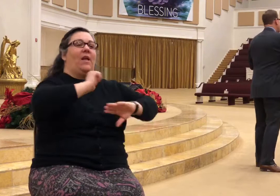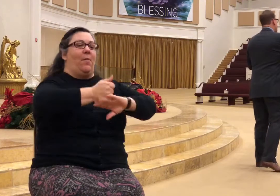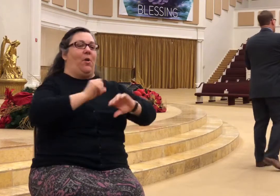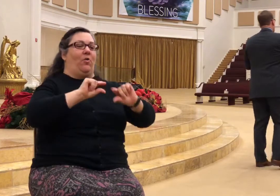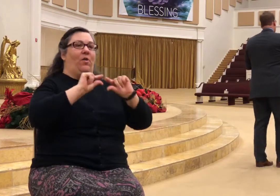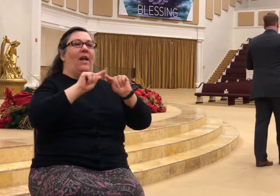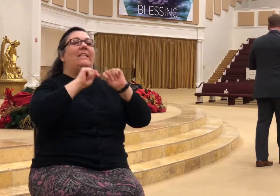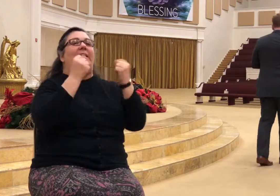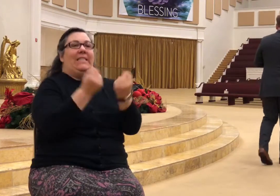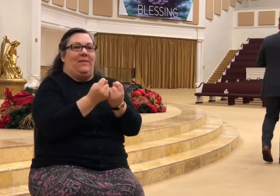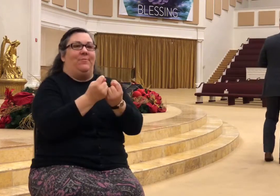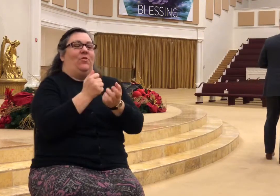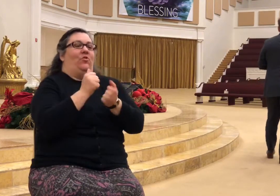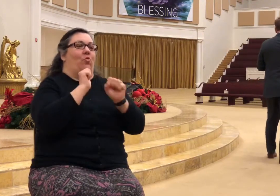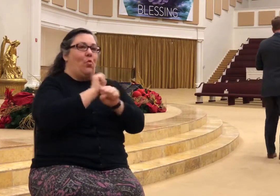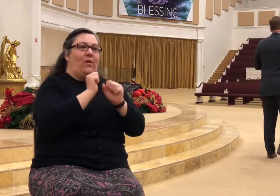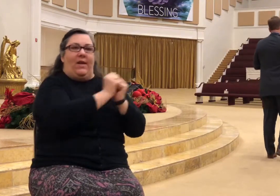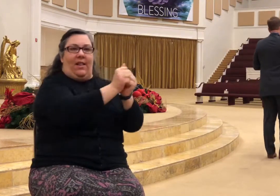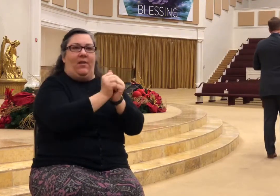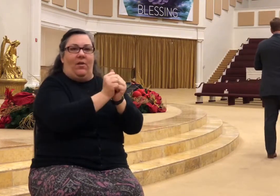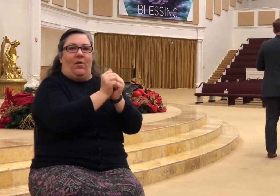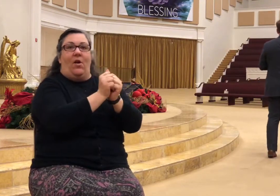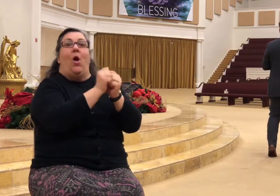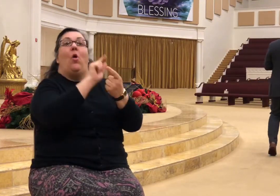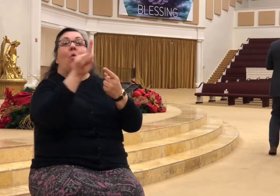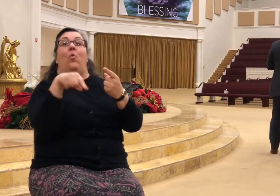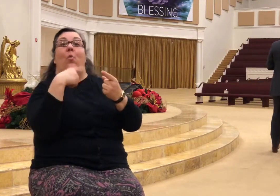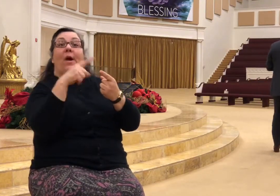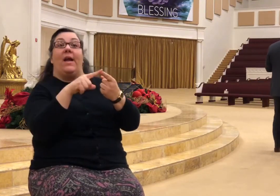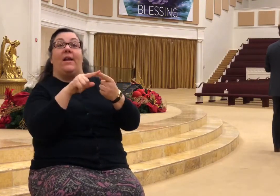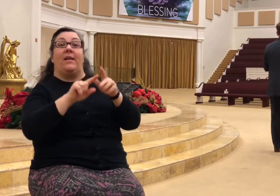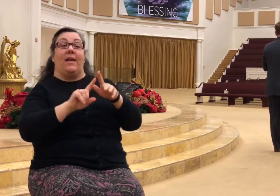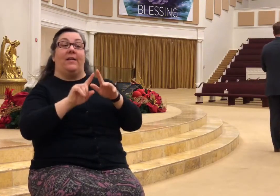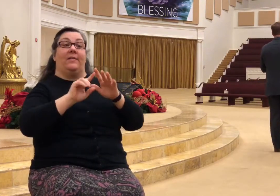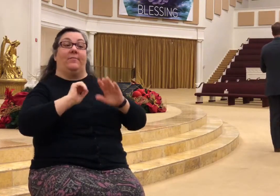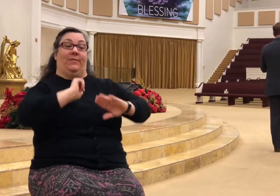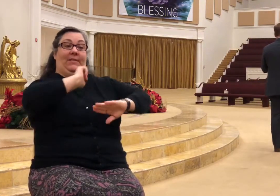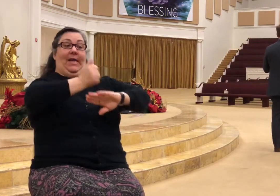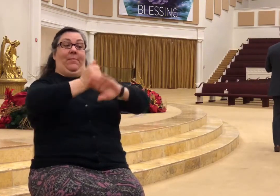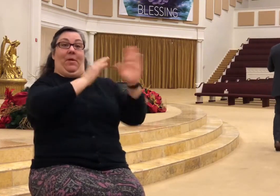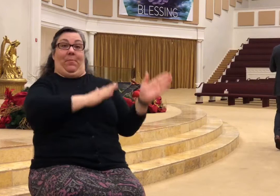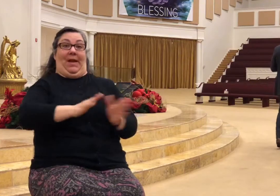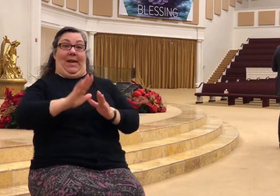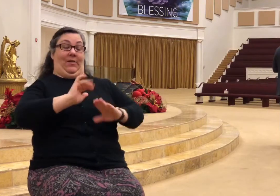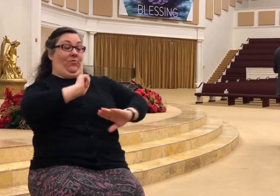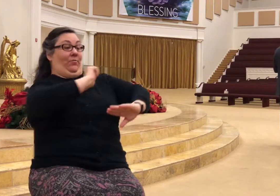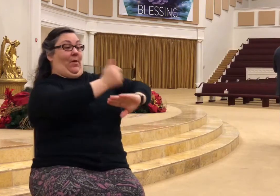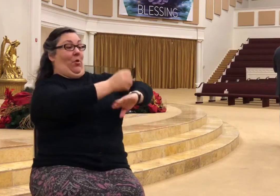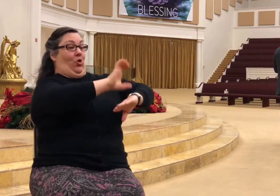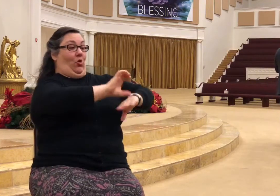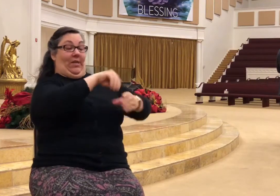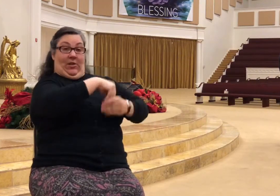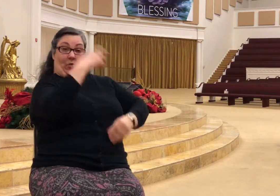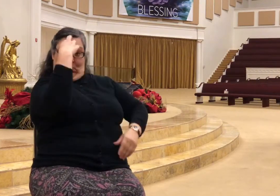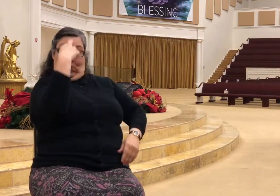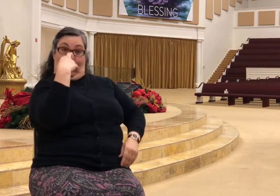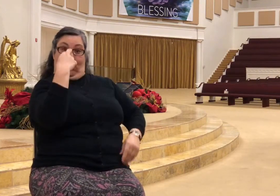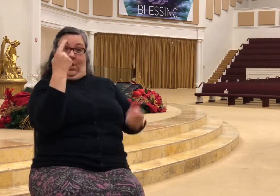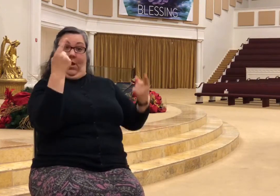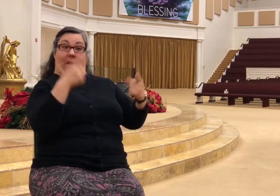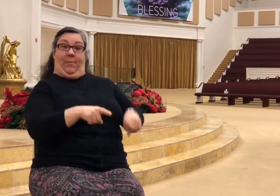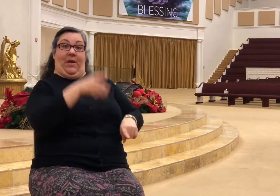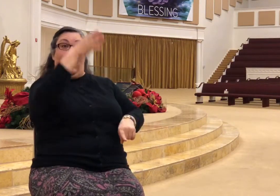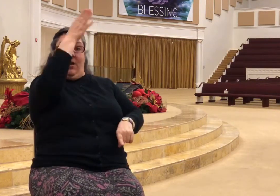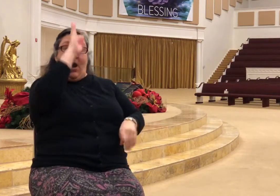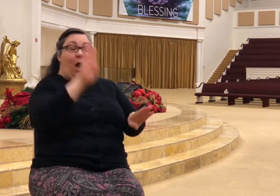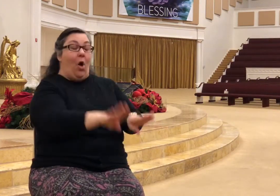And here's what's incredible, is that when they set forth the plan to start a church in Rome, God